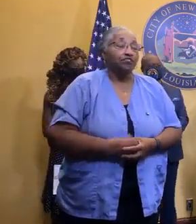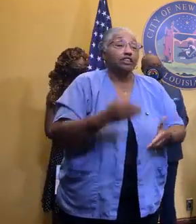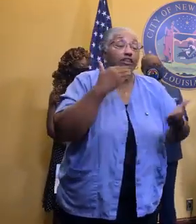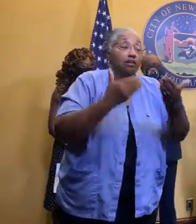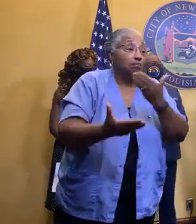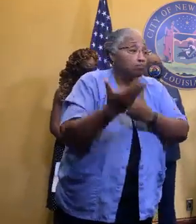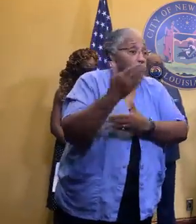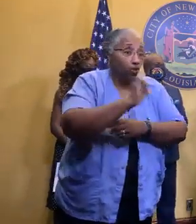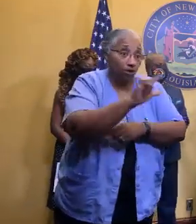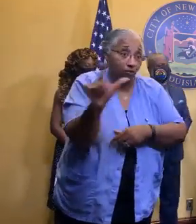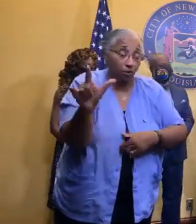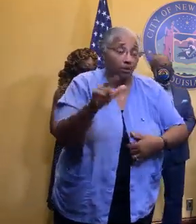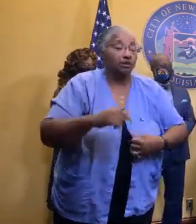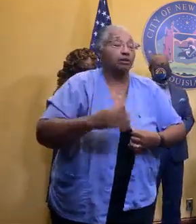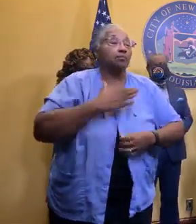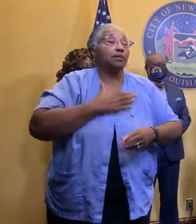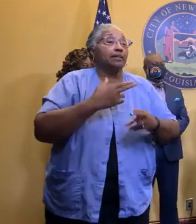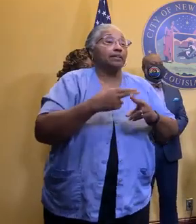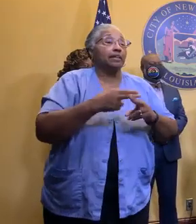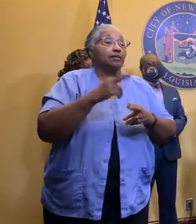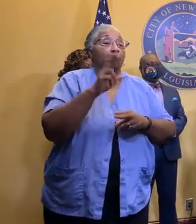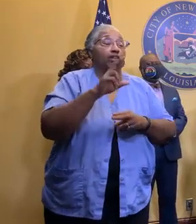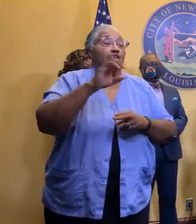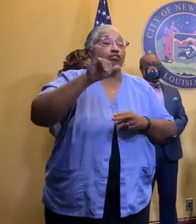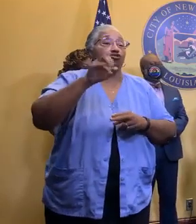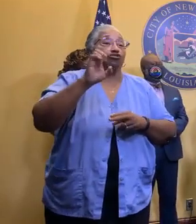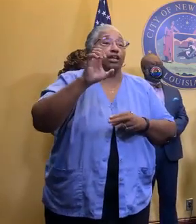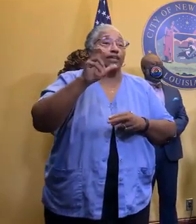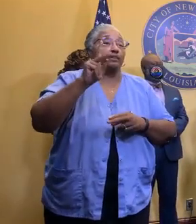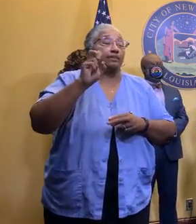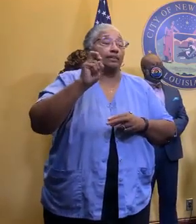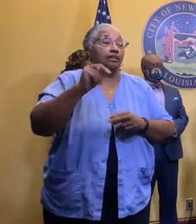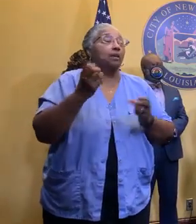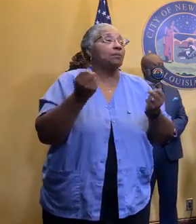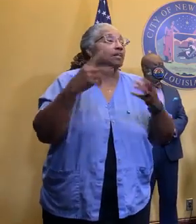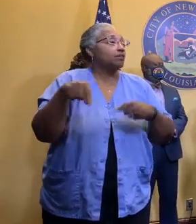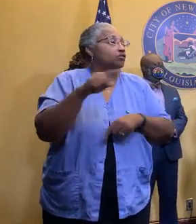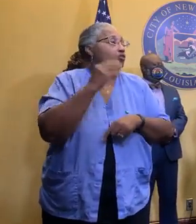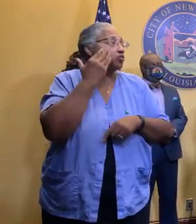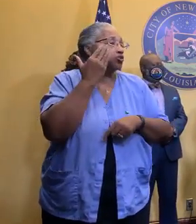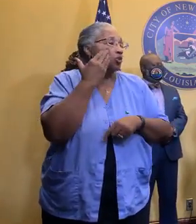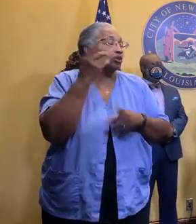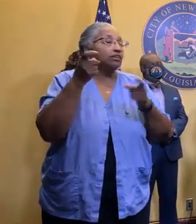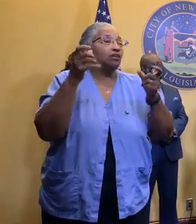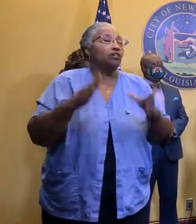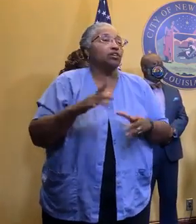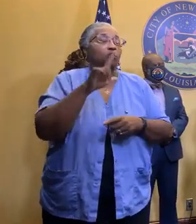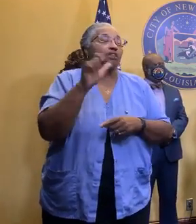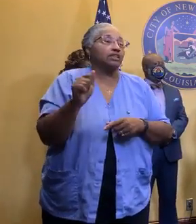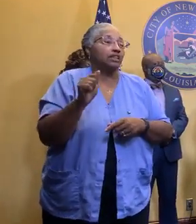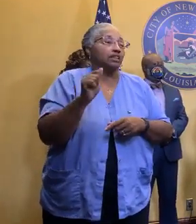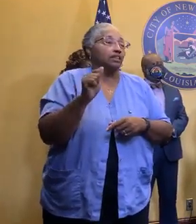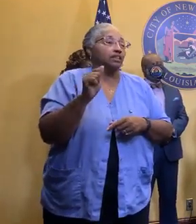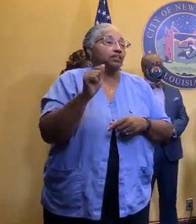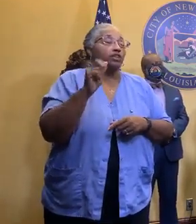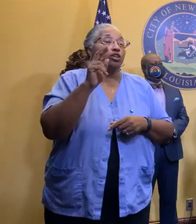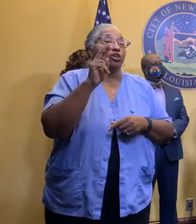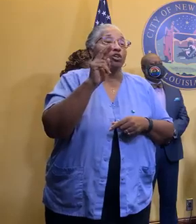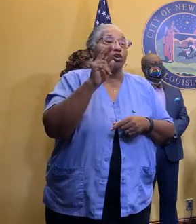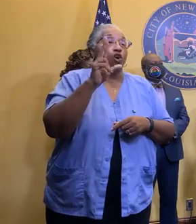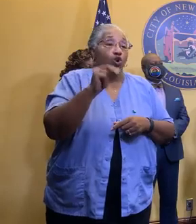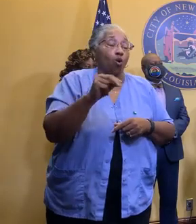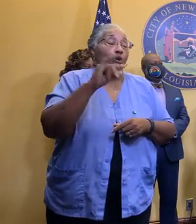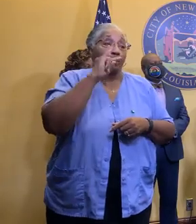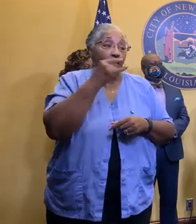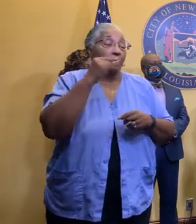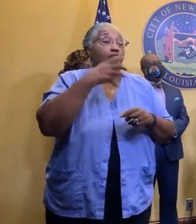Good morning, everyone. My name is Rhonda Jackson, and many of you know me as director of Louisiana No Kid Hungry campaign with Share Our